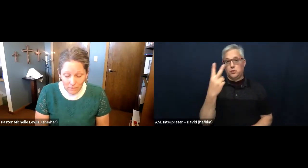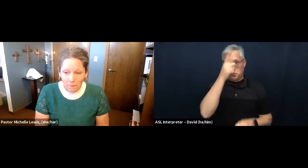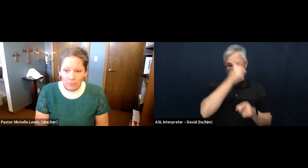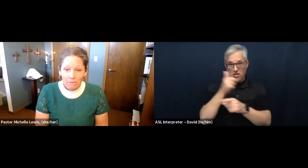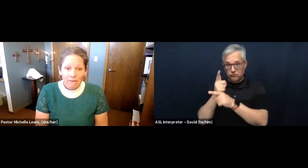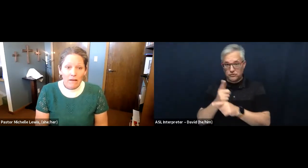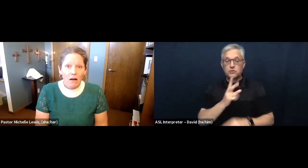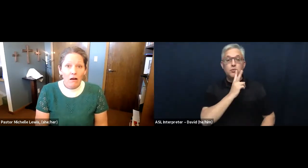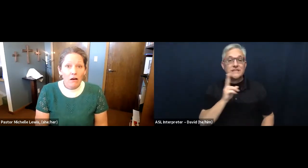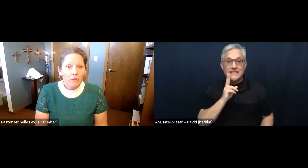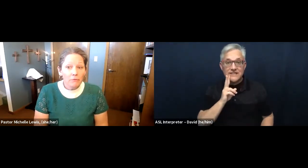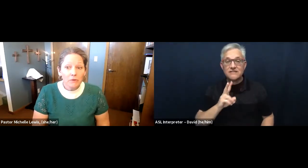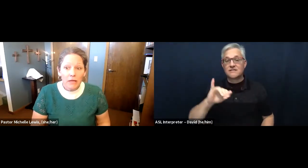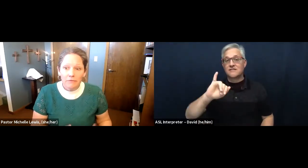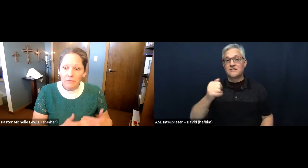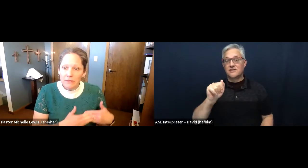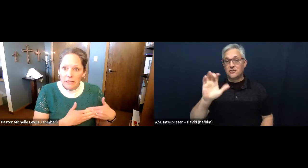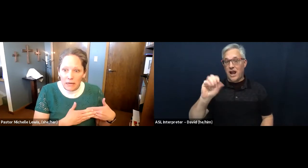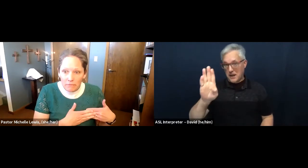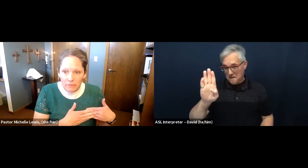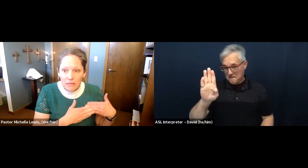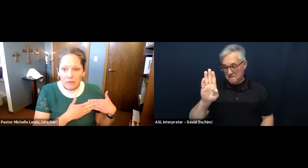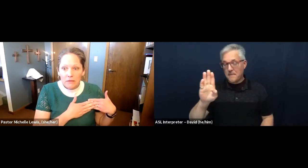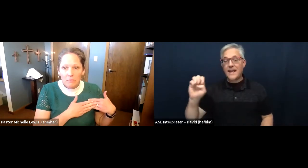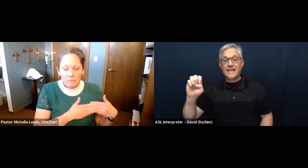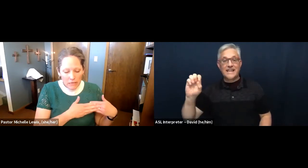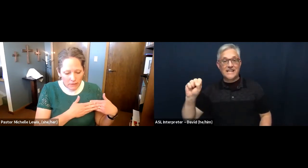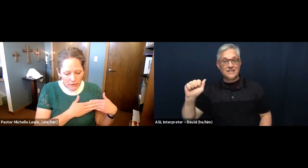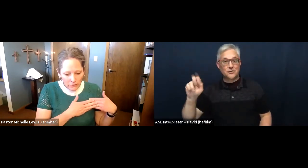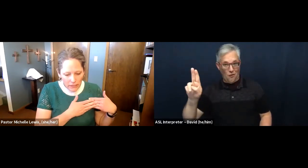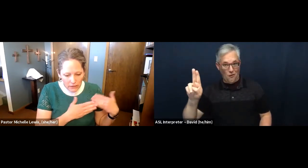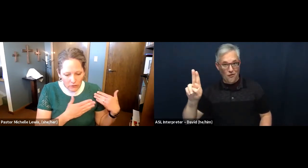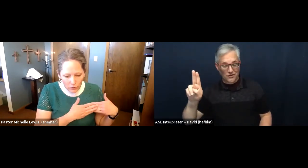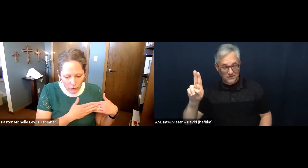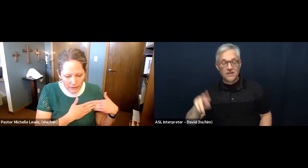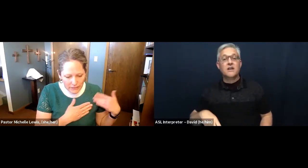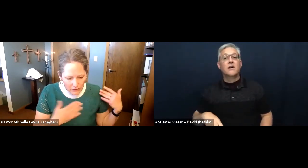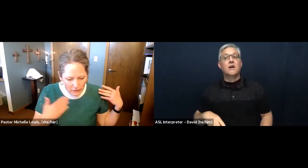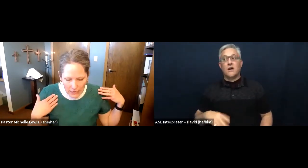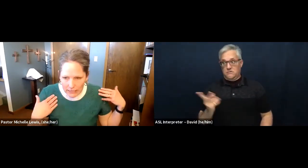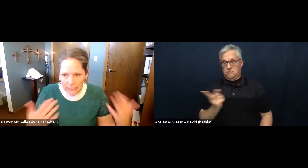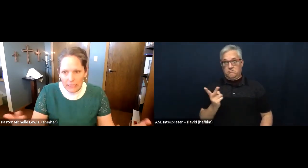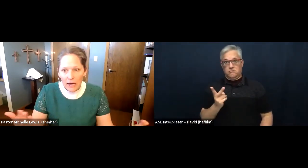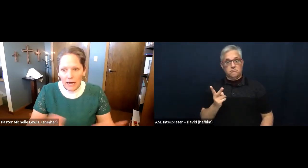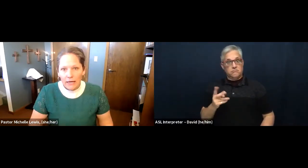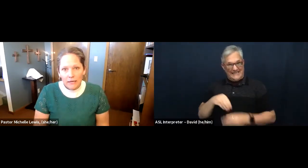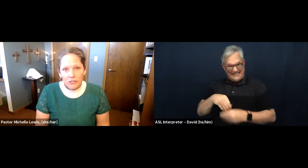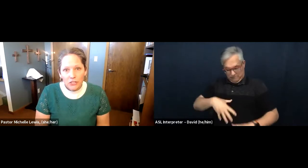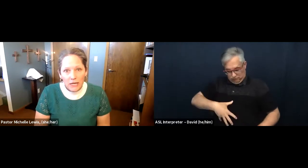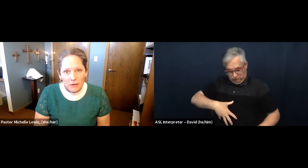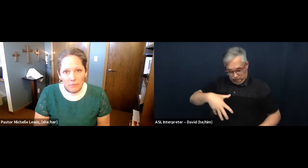Esau. And all through their life, from the time that the babies are in the womb until they